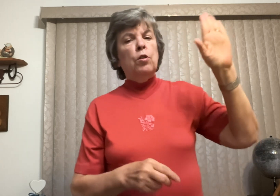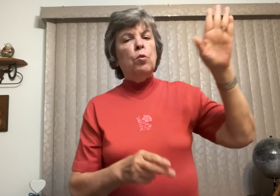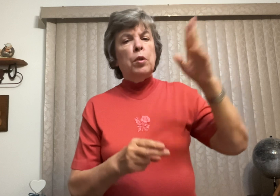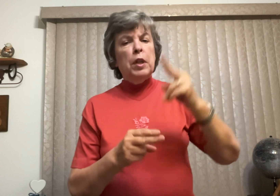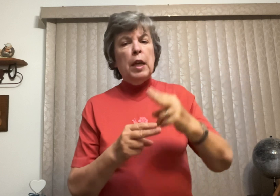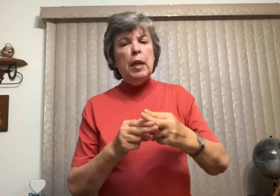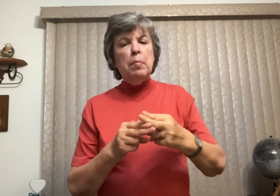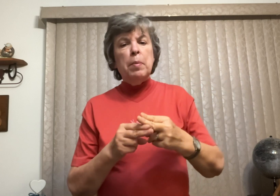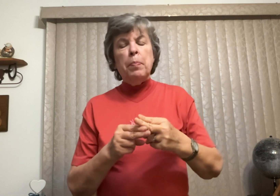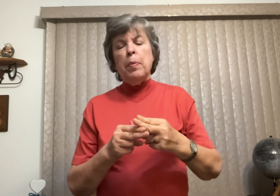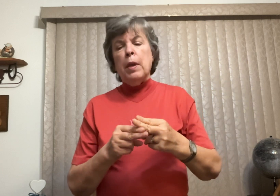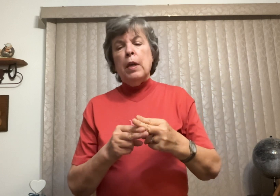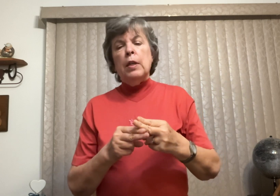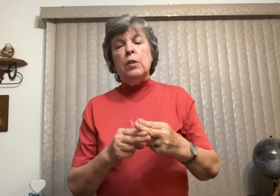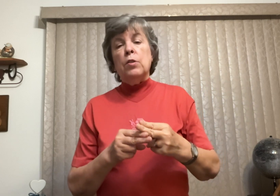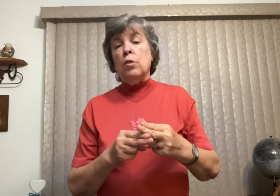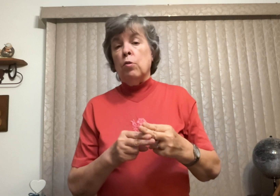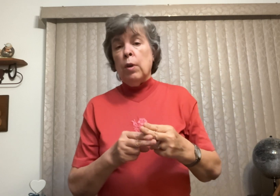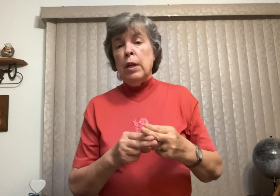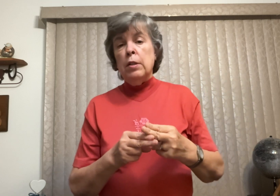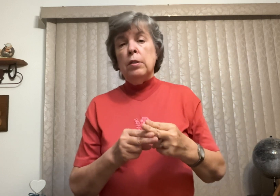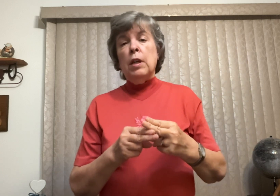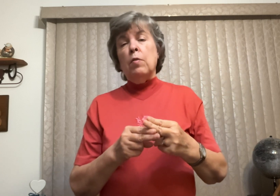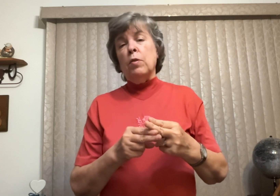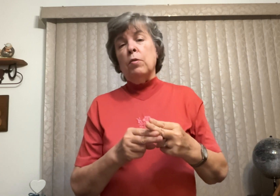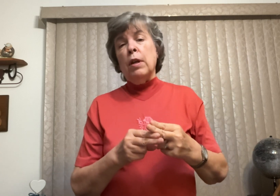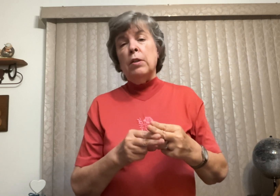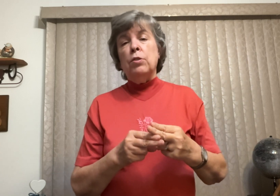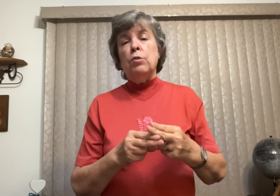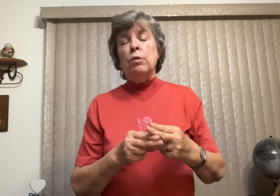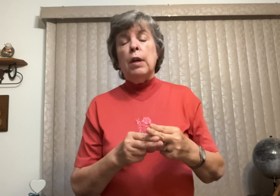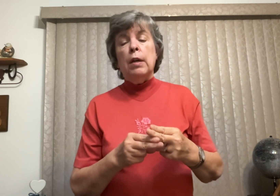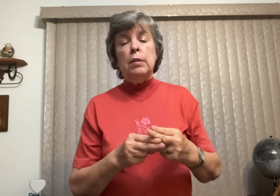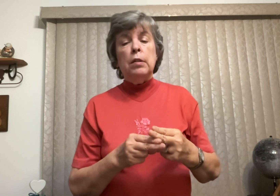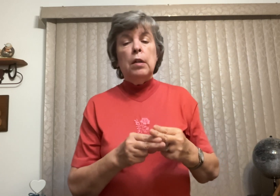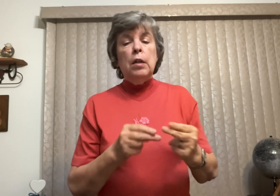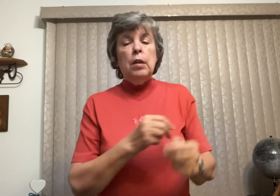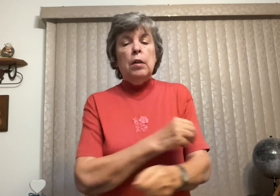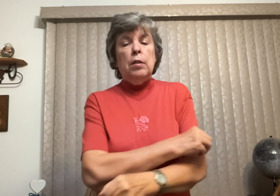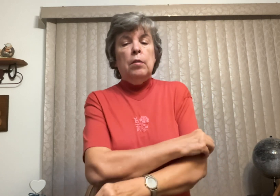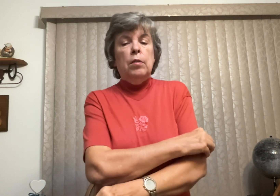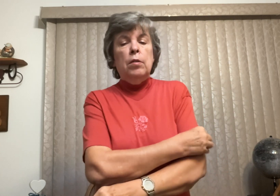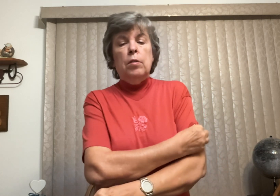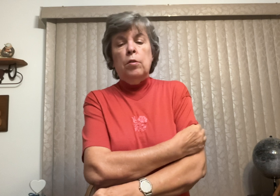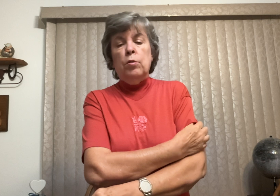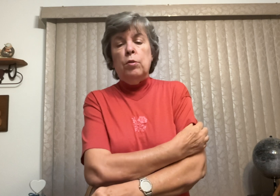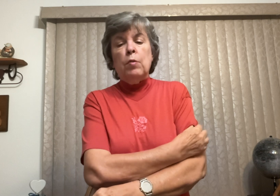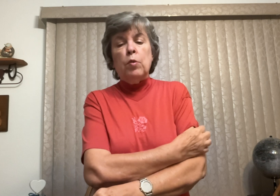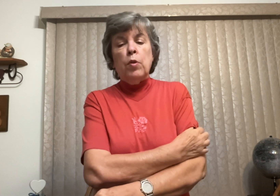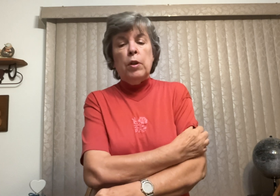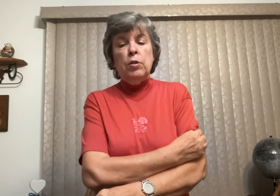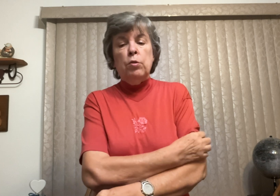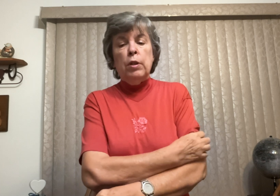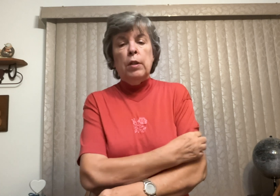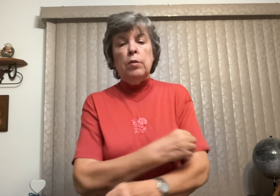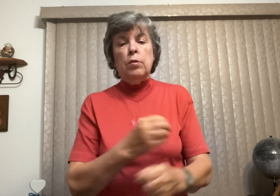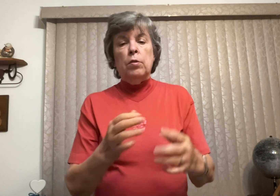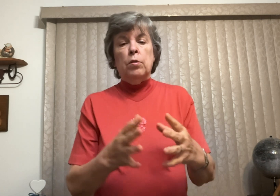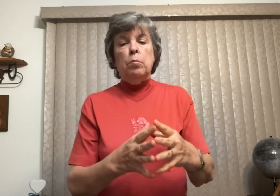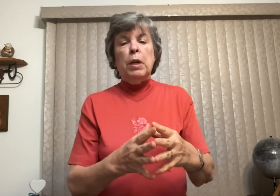Your name is the greatest. Now for greatest, you can do several things. You can make